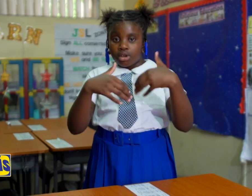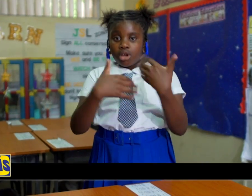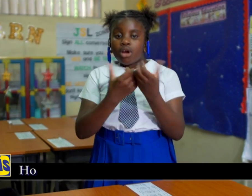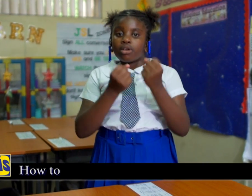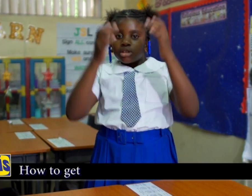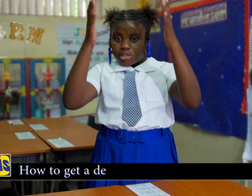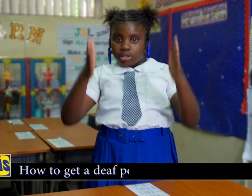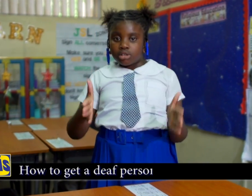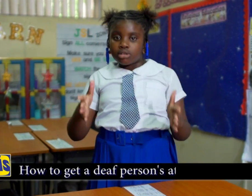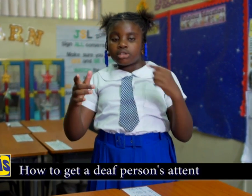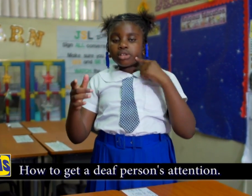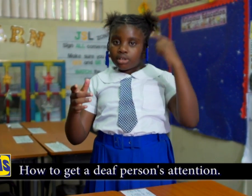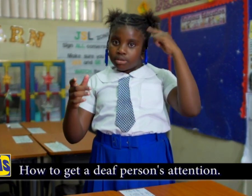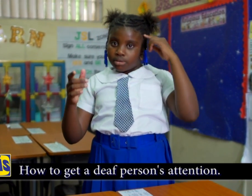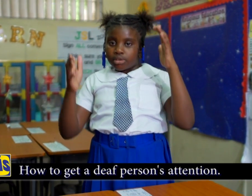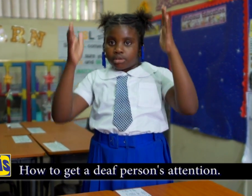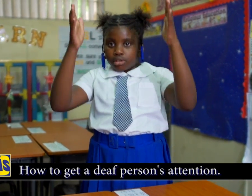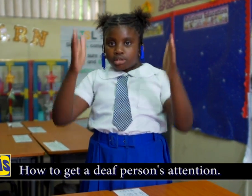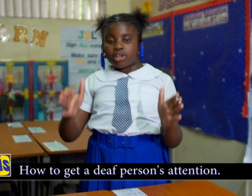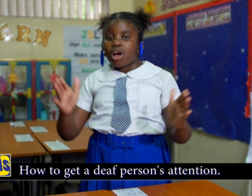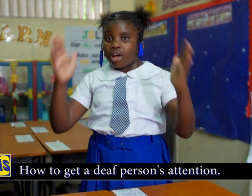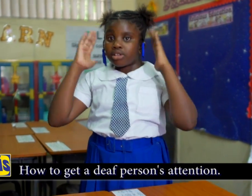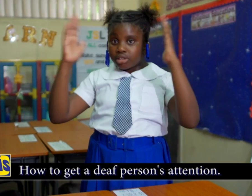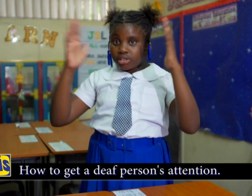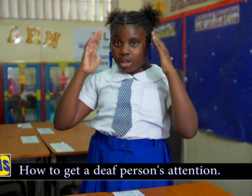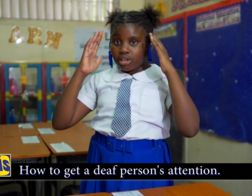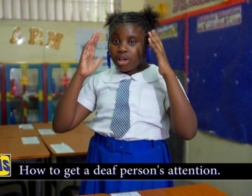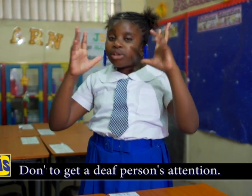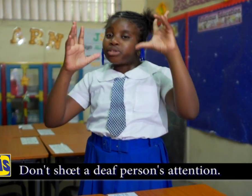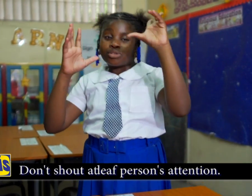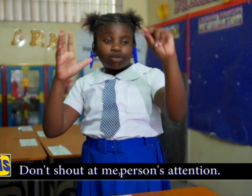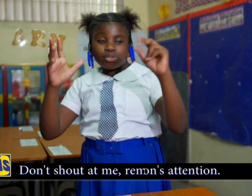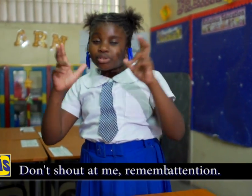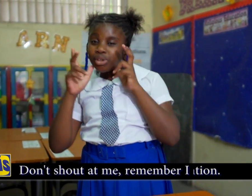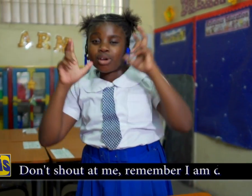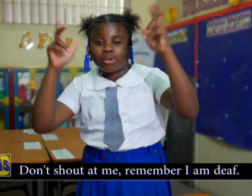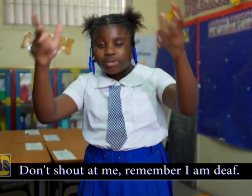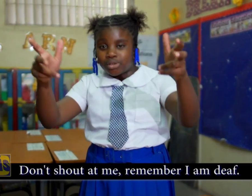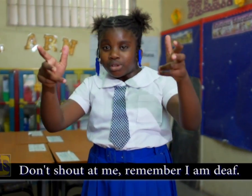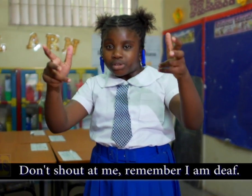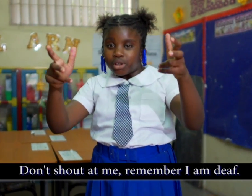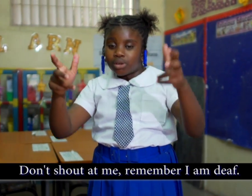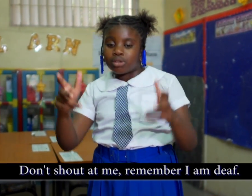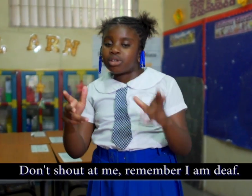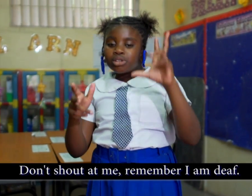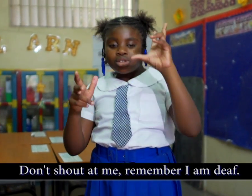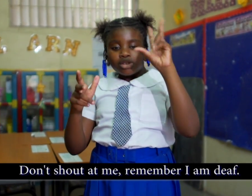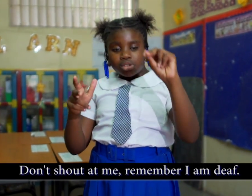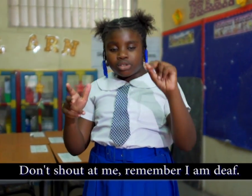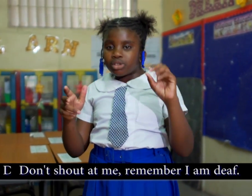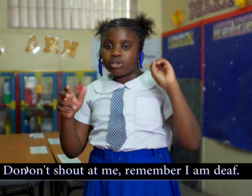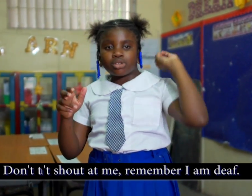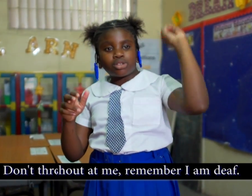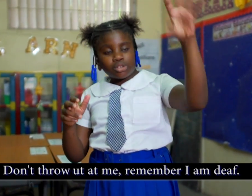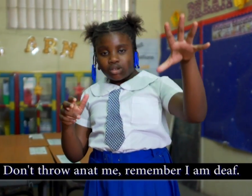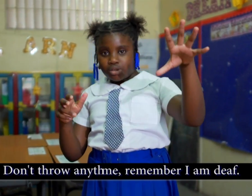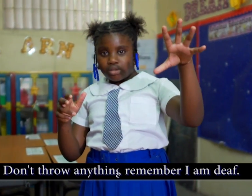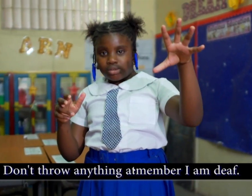How to get a deaf person's attention. Don't shout at me. Don't throw anything at